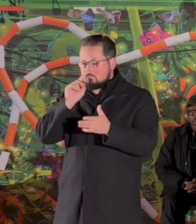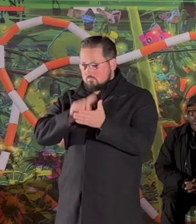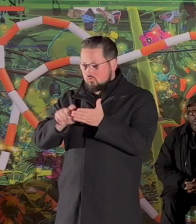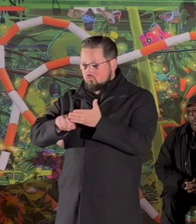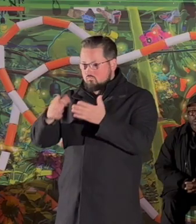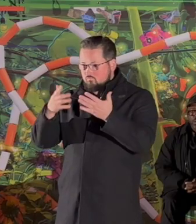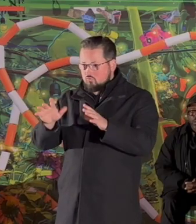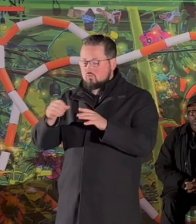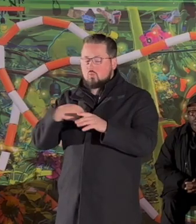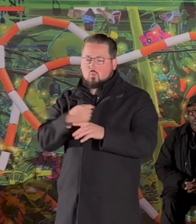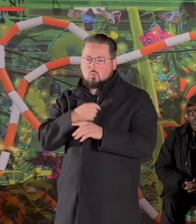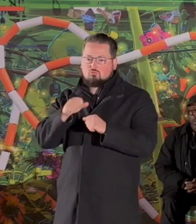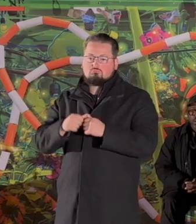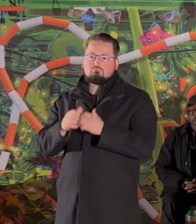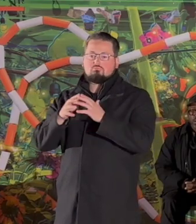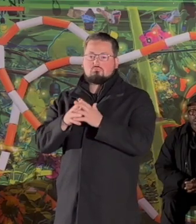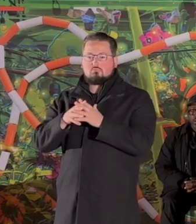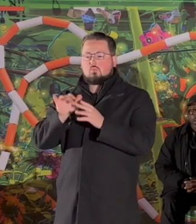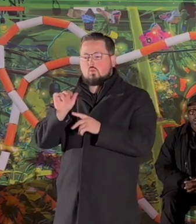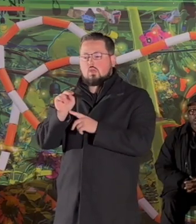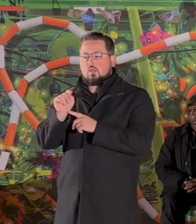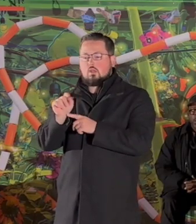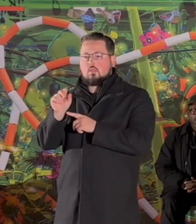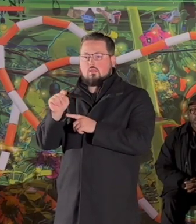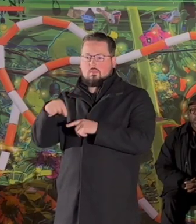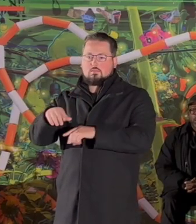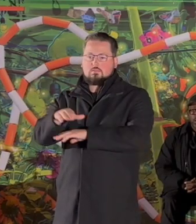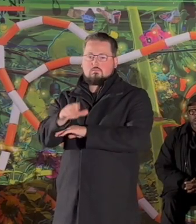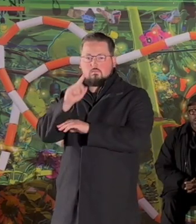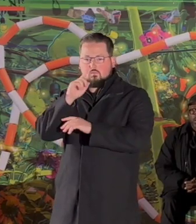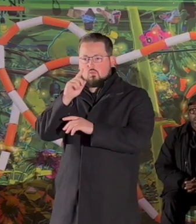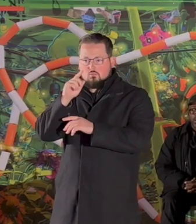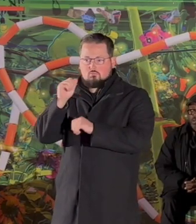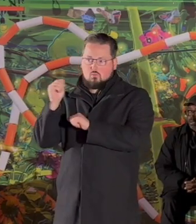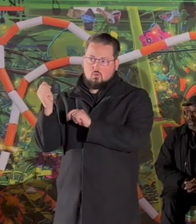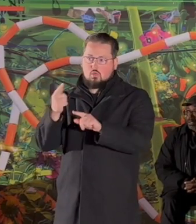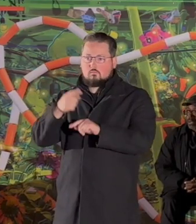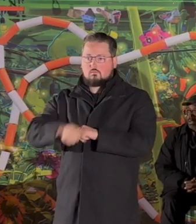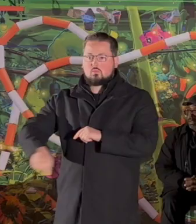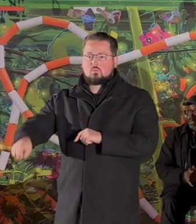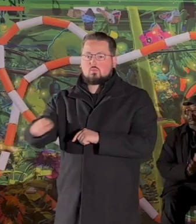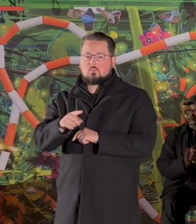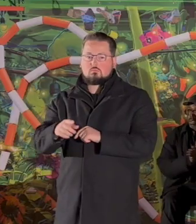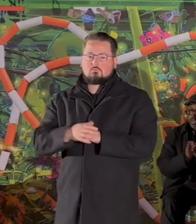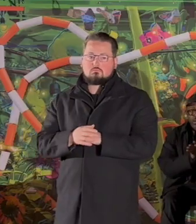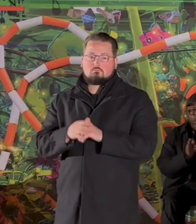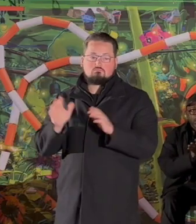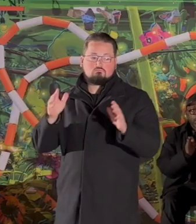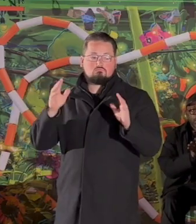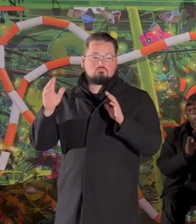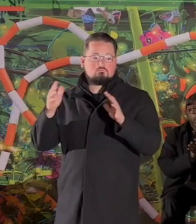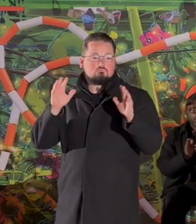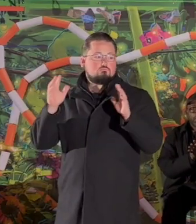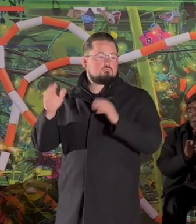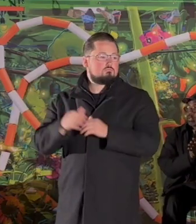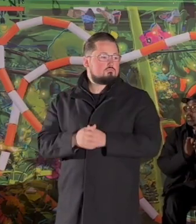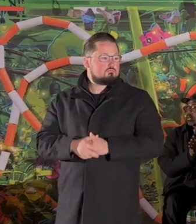deliver Soft Gym and the Ynot lot this evening for all of you. Yes, a round of